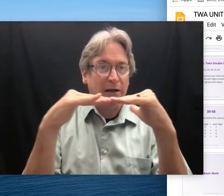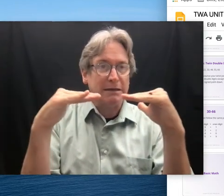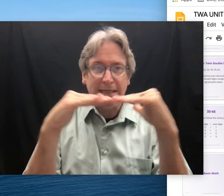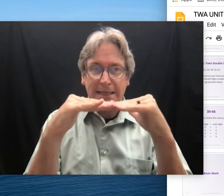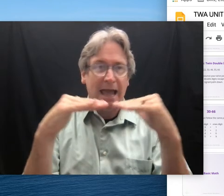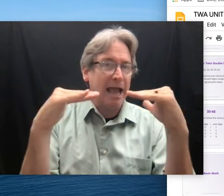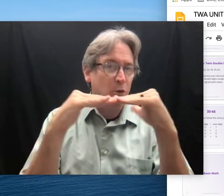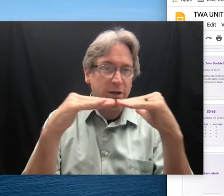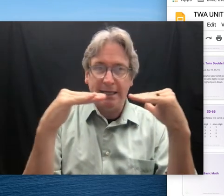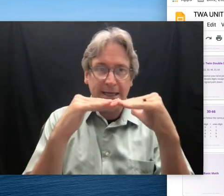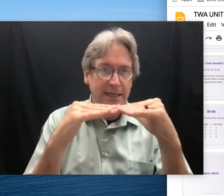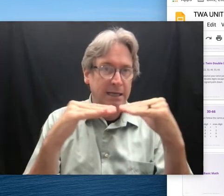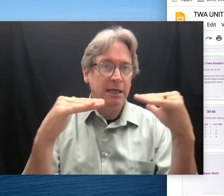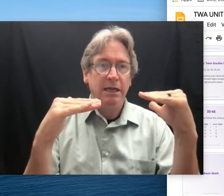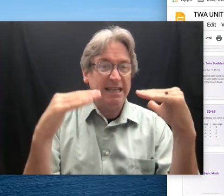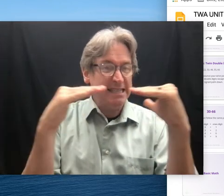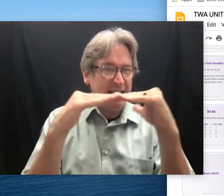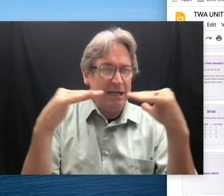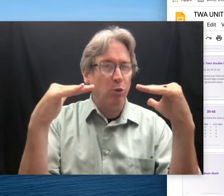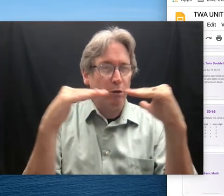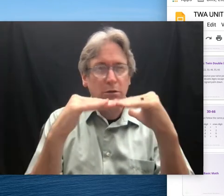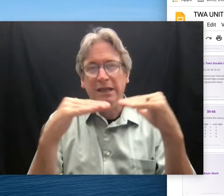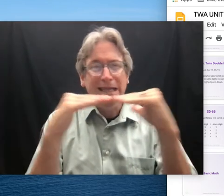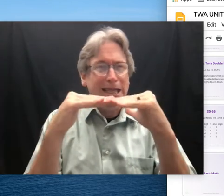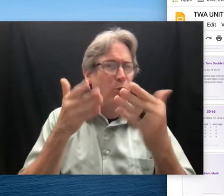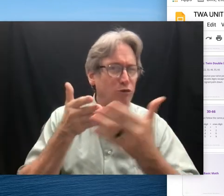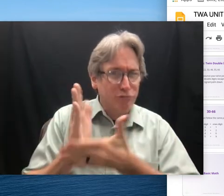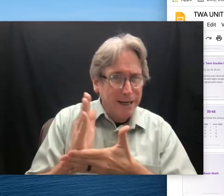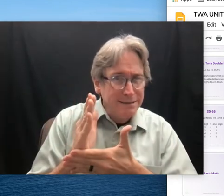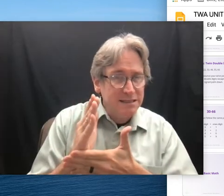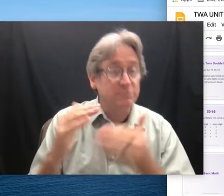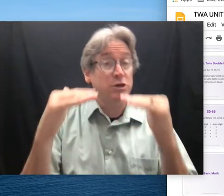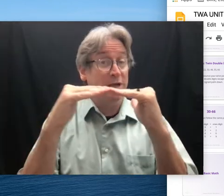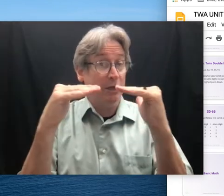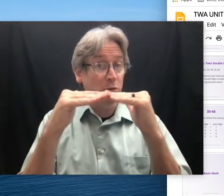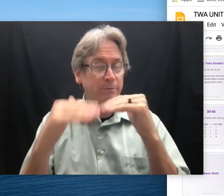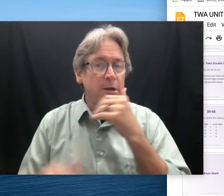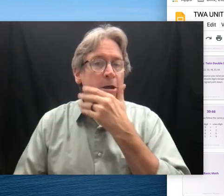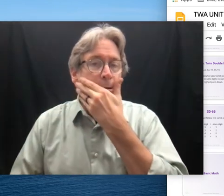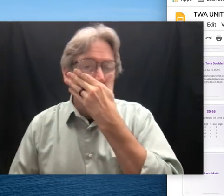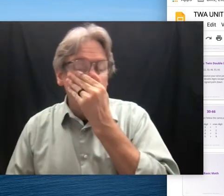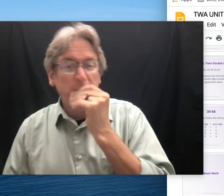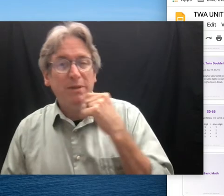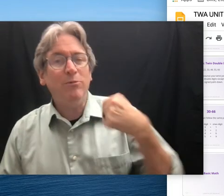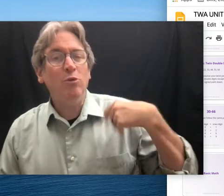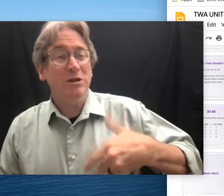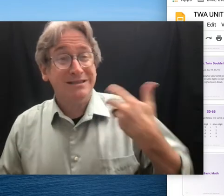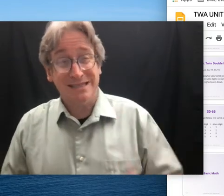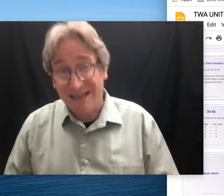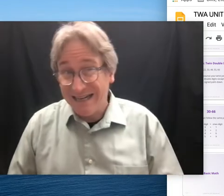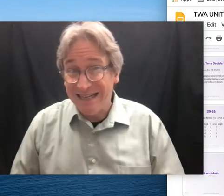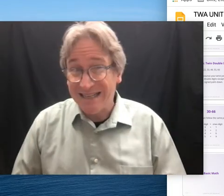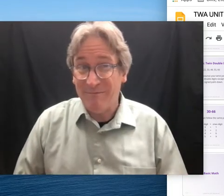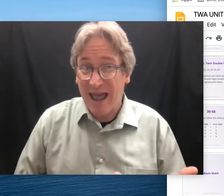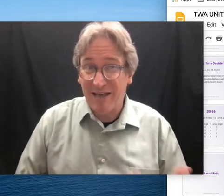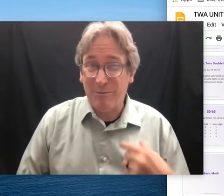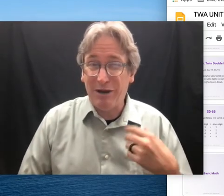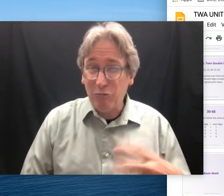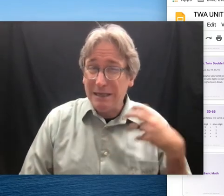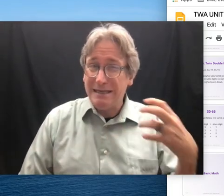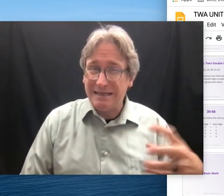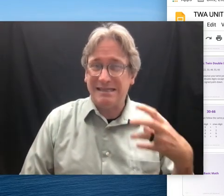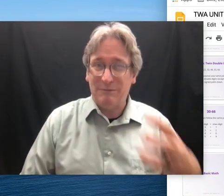have parity, equity. It's equal rights. So equal. People will sign it in